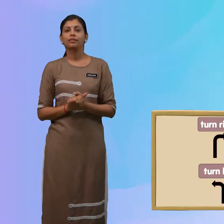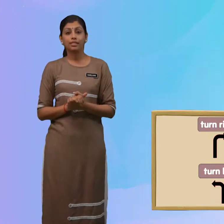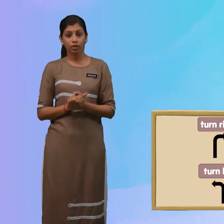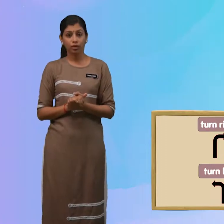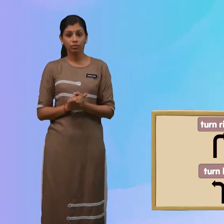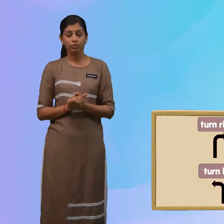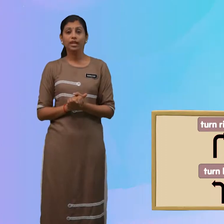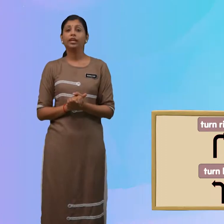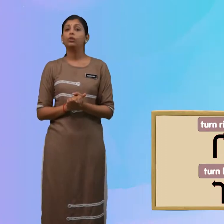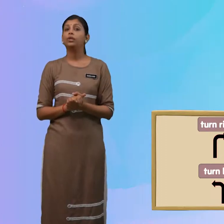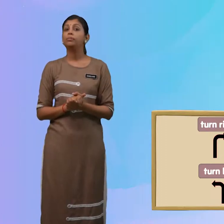So, it will be